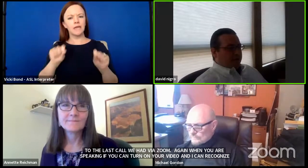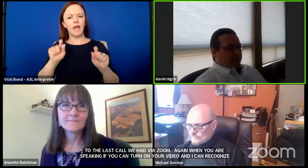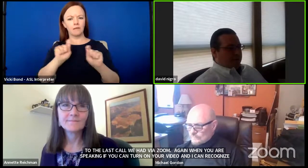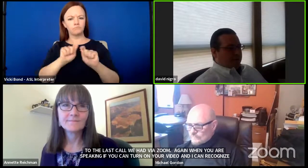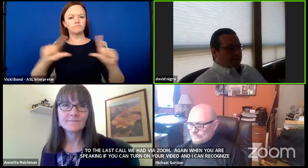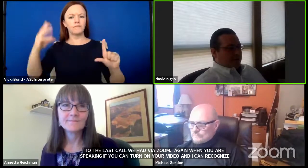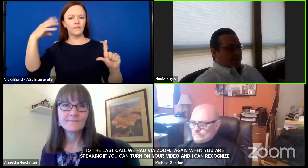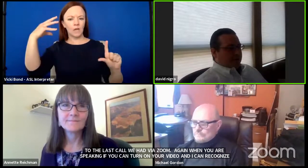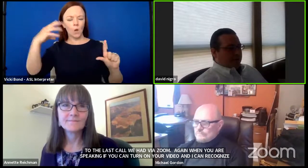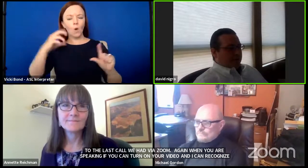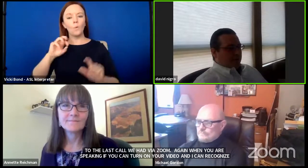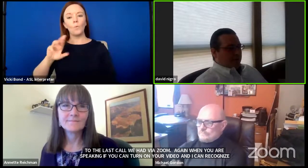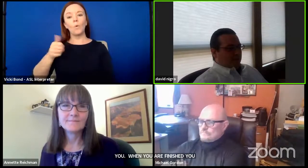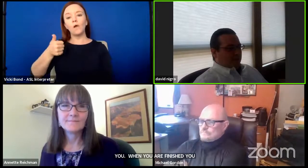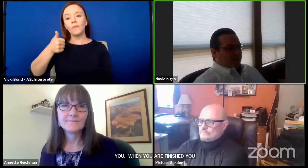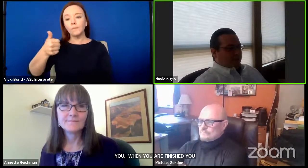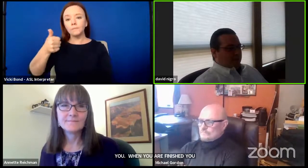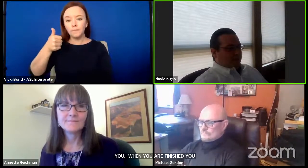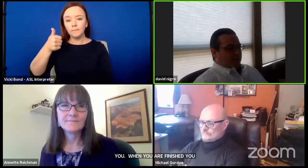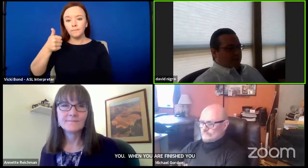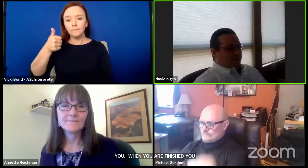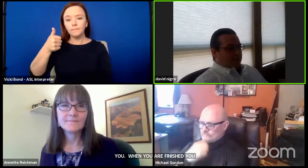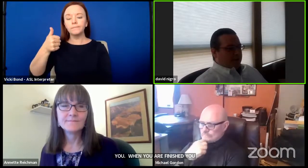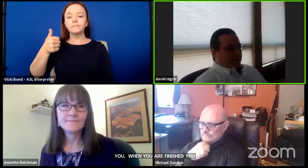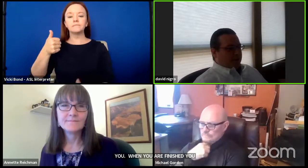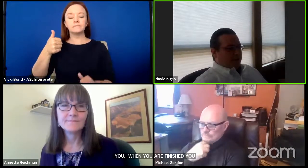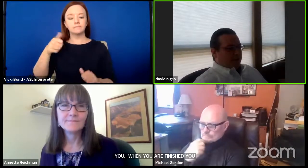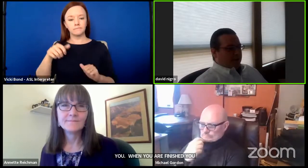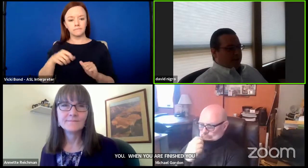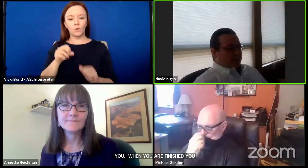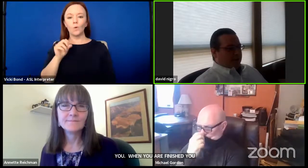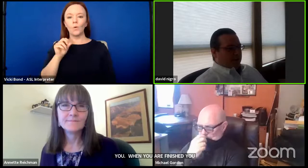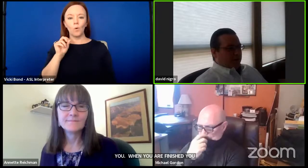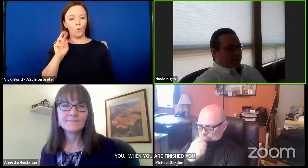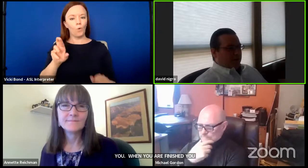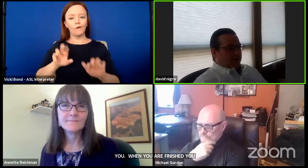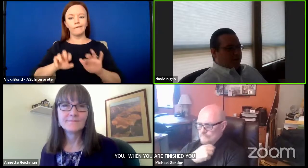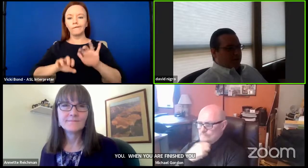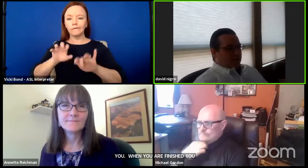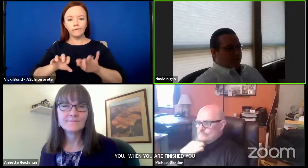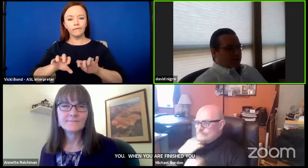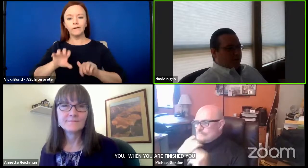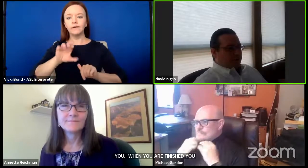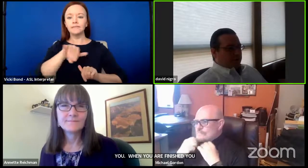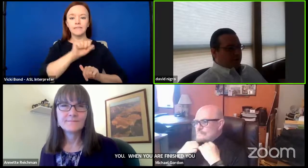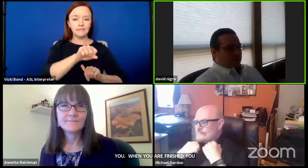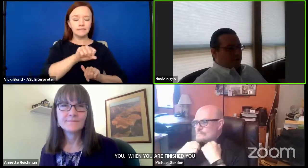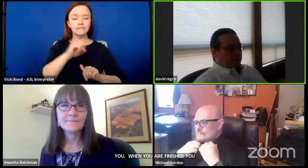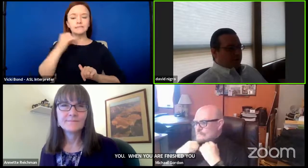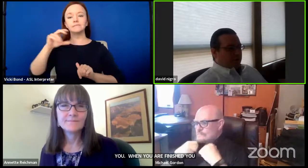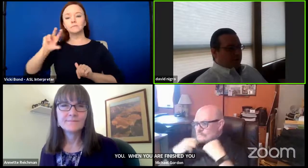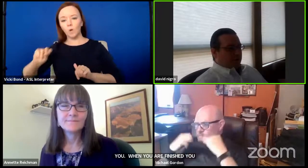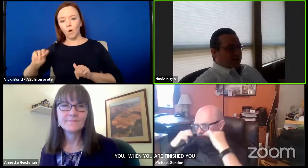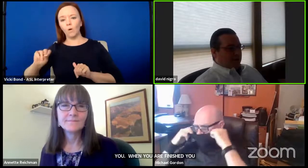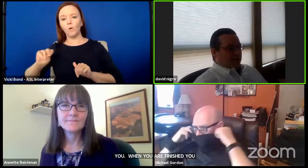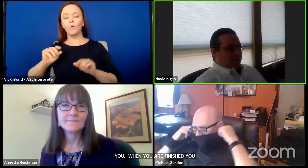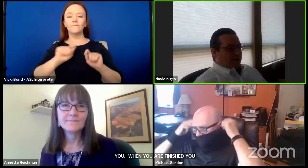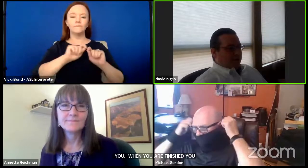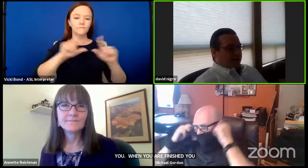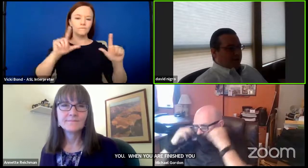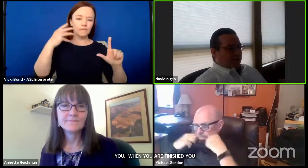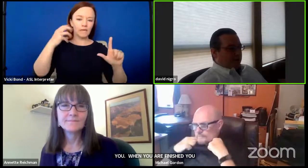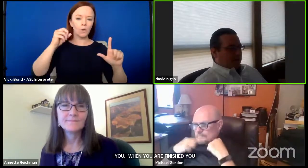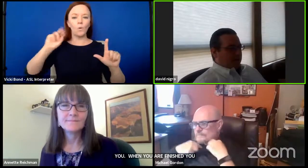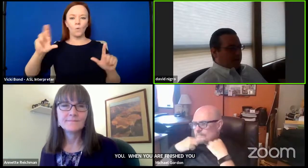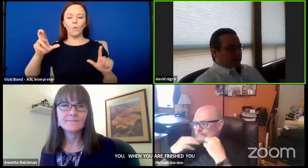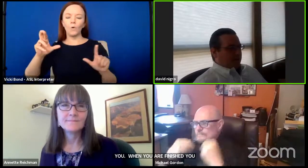thumbs up or otherwise indicate that you're voting yes. If you're voting no, you can otherwise indicate it on the video and I'll take a tally